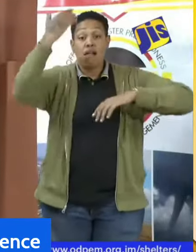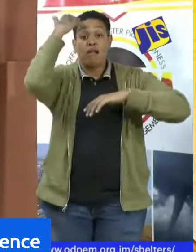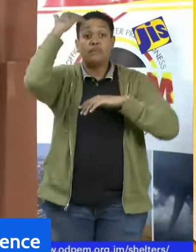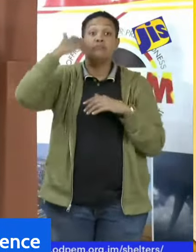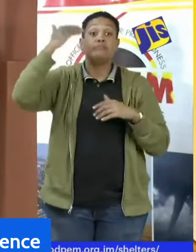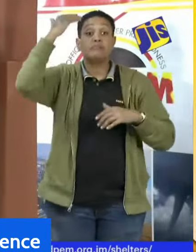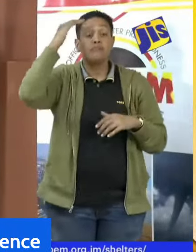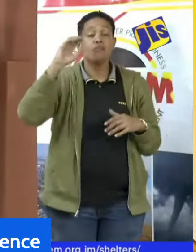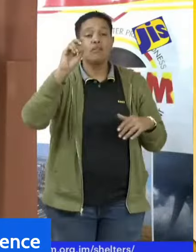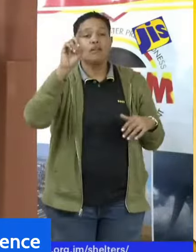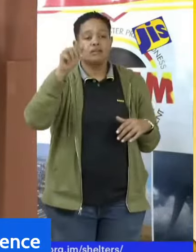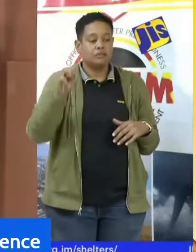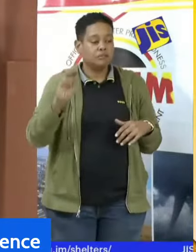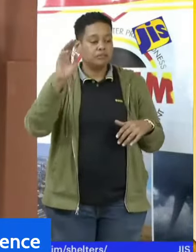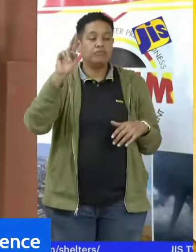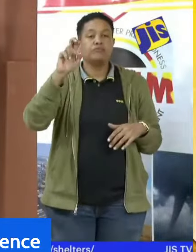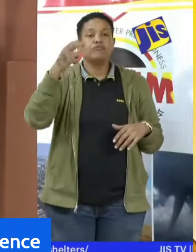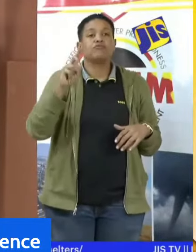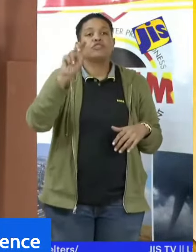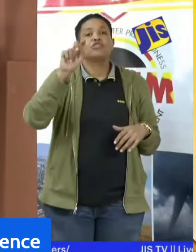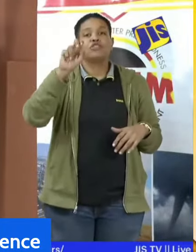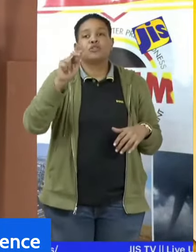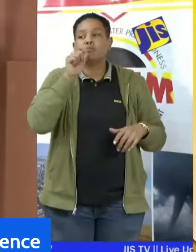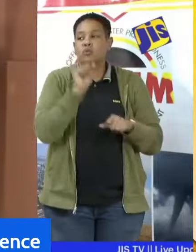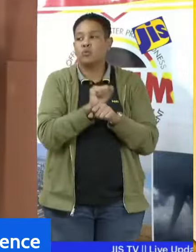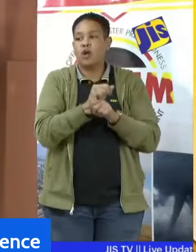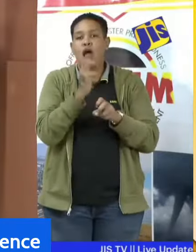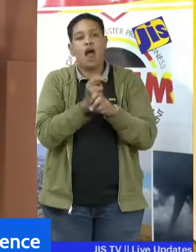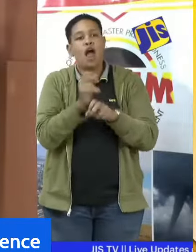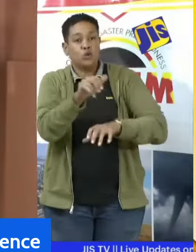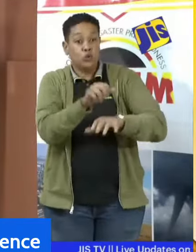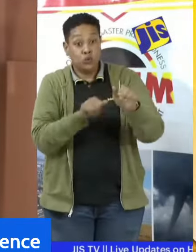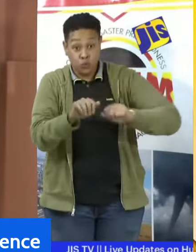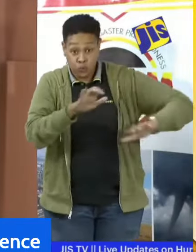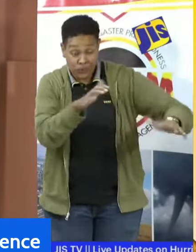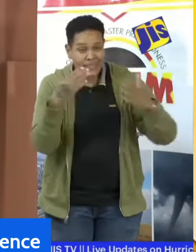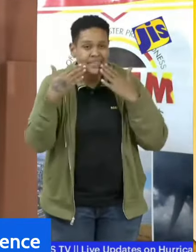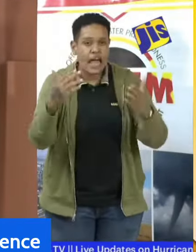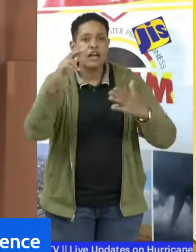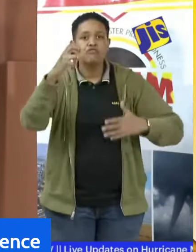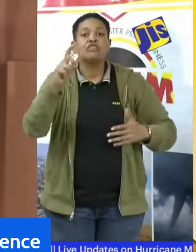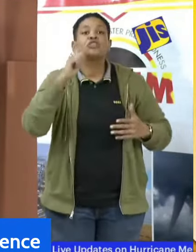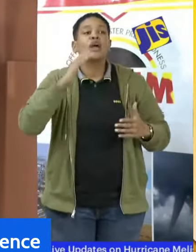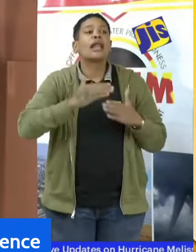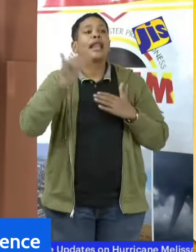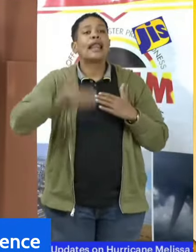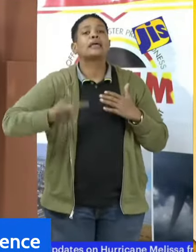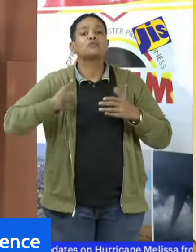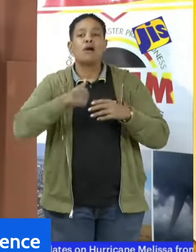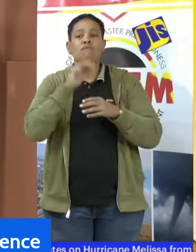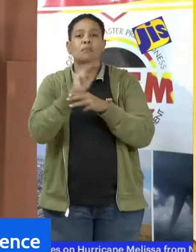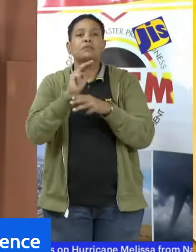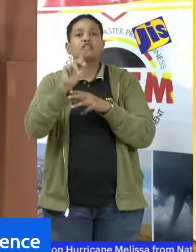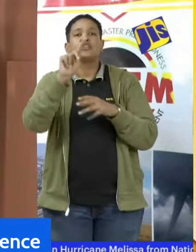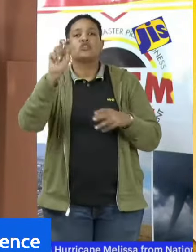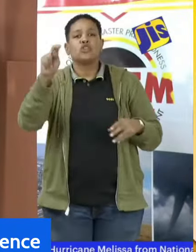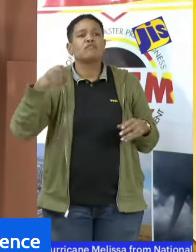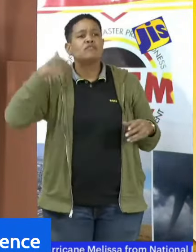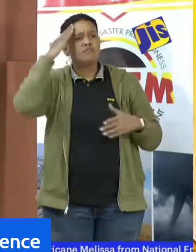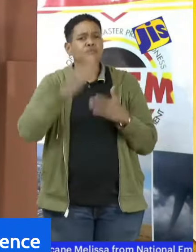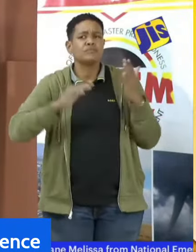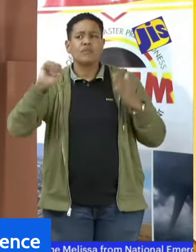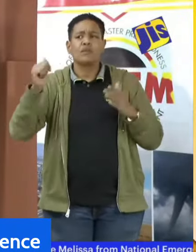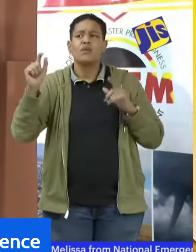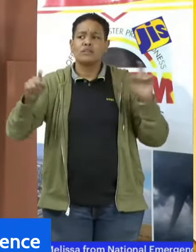Richard Thompson, who is also working really hard. Thank you, Richard. All right, so up next we have Minister Tufton. I know there are some